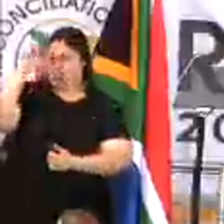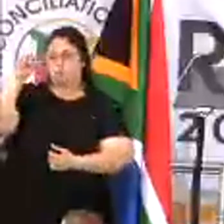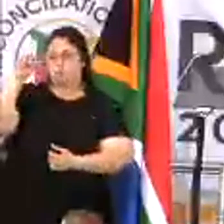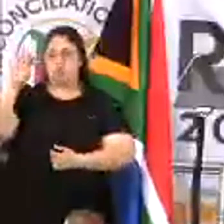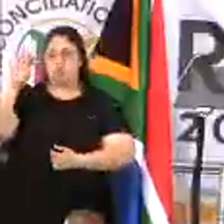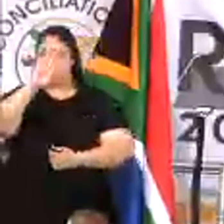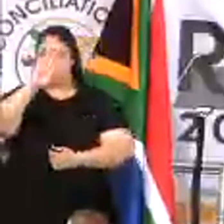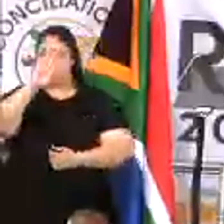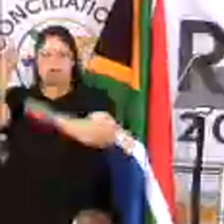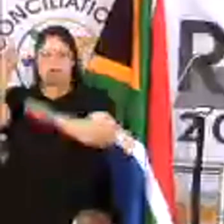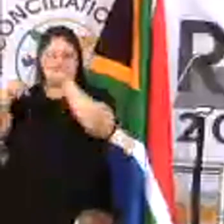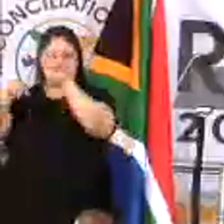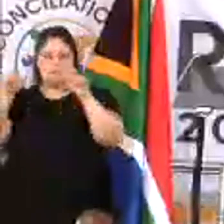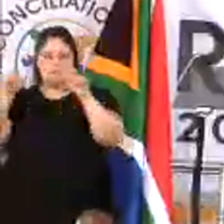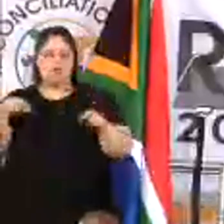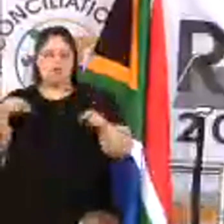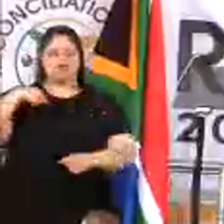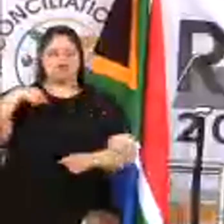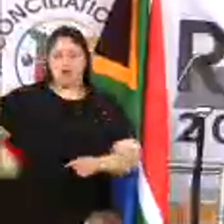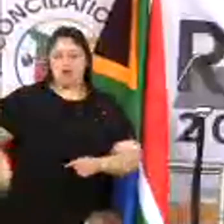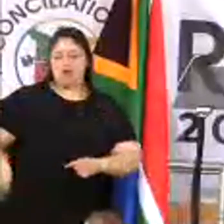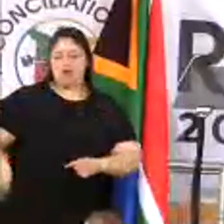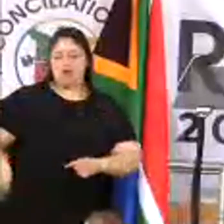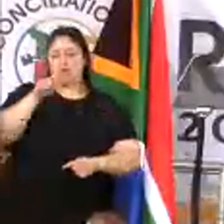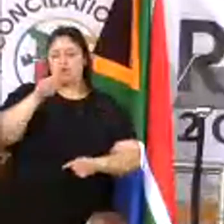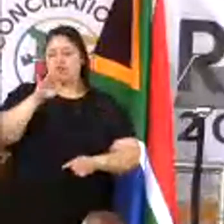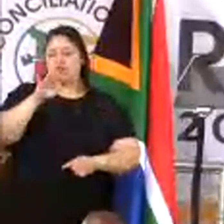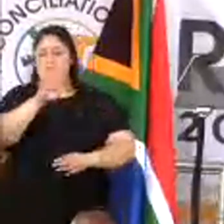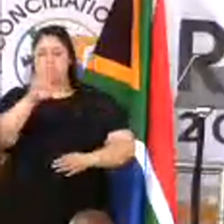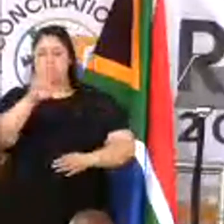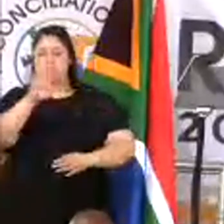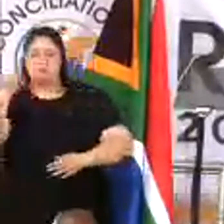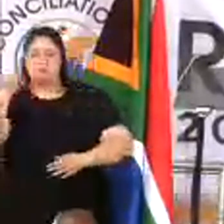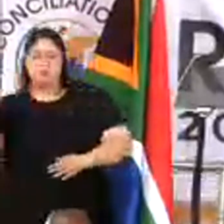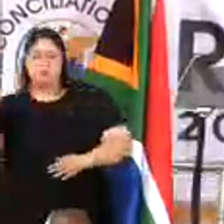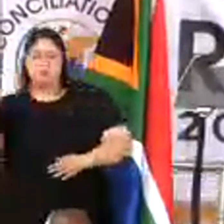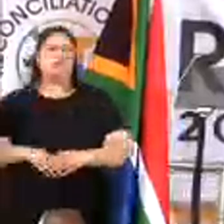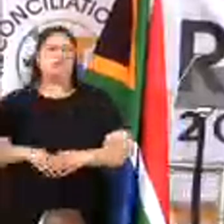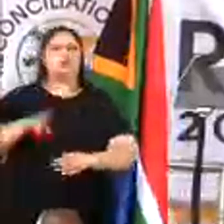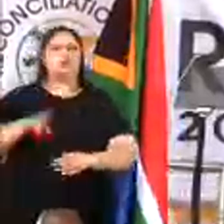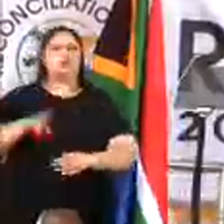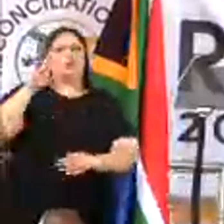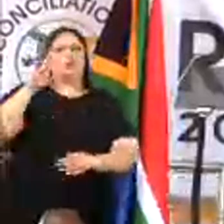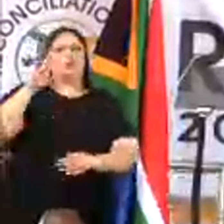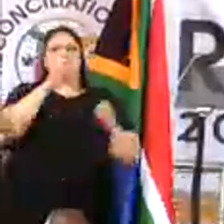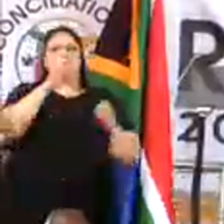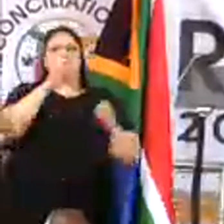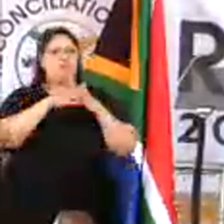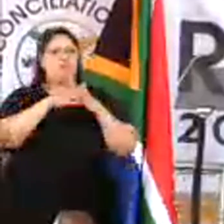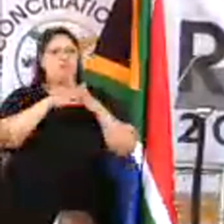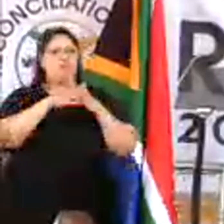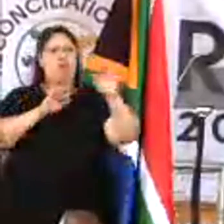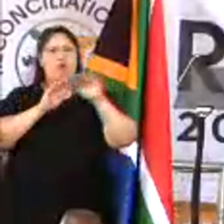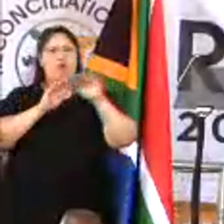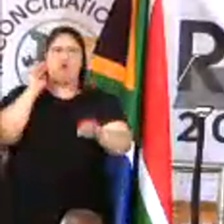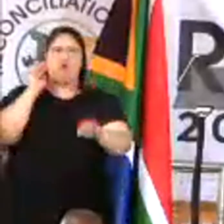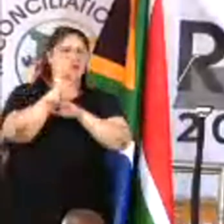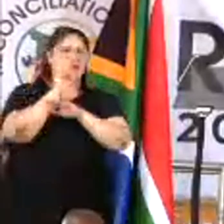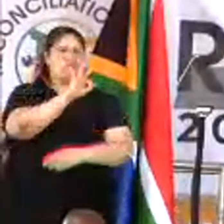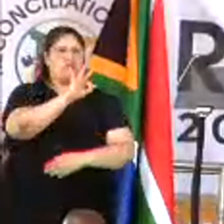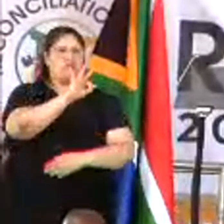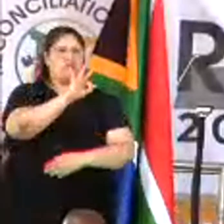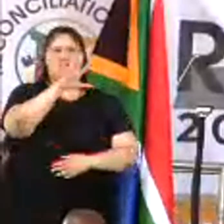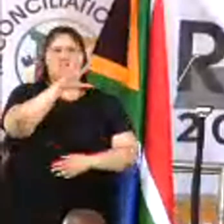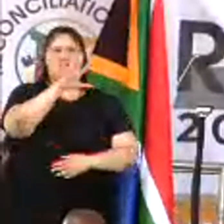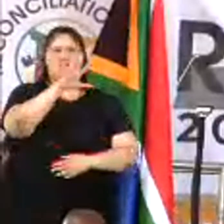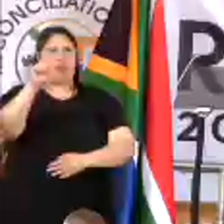people, China with 1.3 billion people, the United States of America with more than